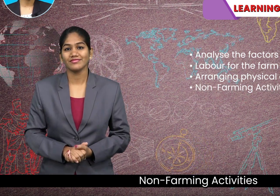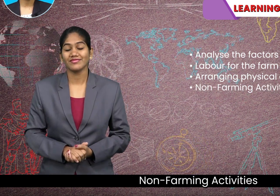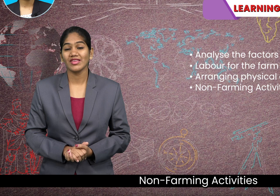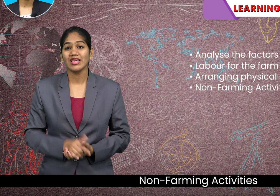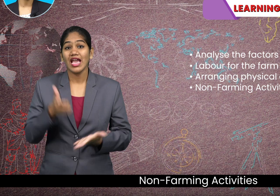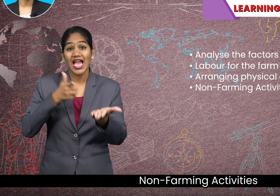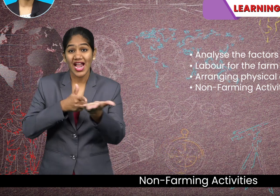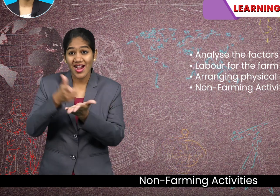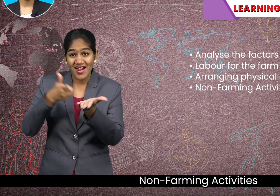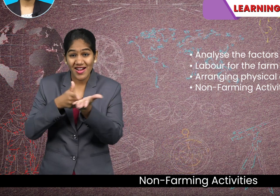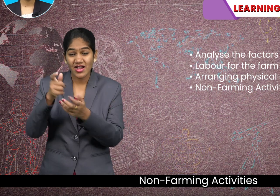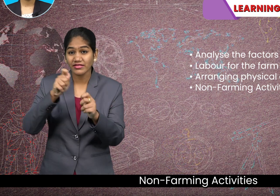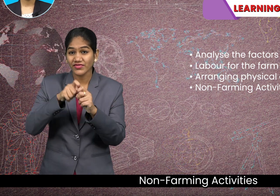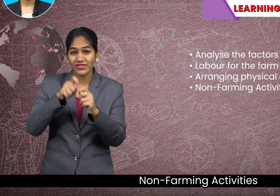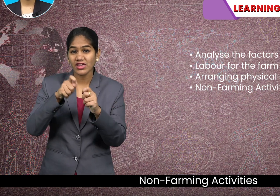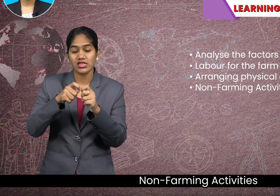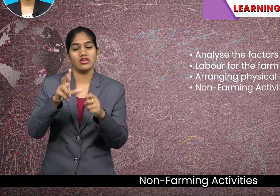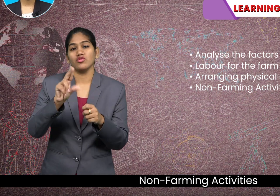Non-farming activities.